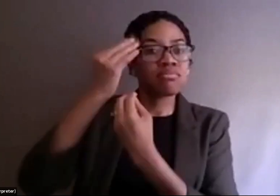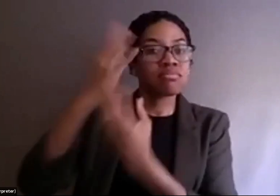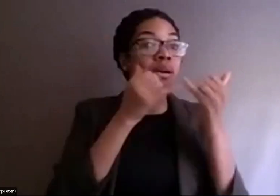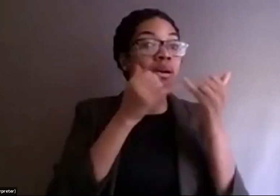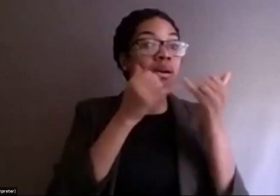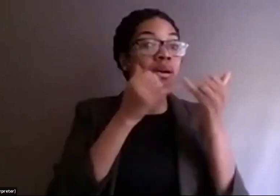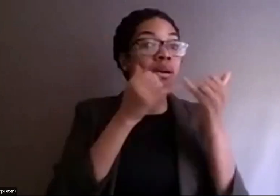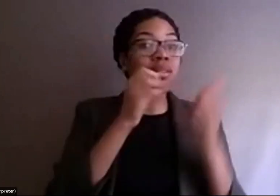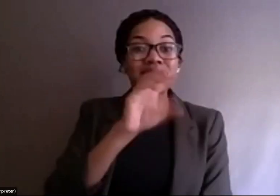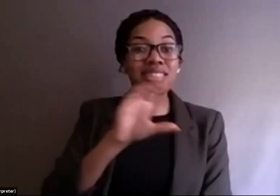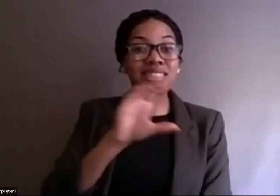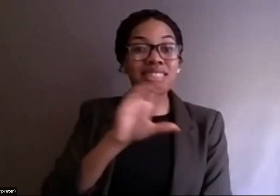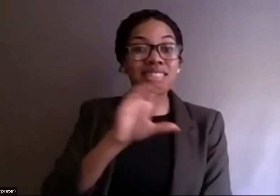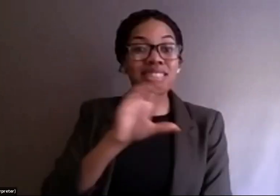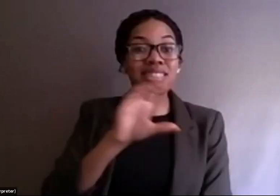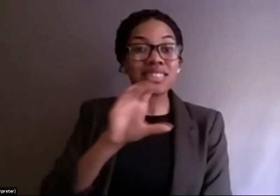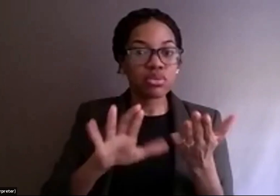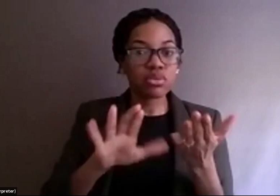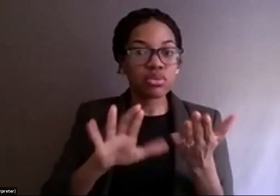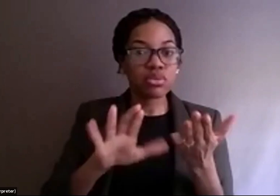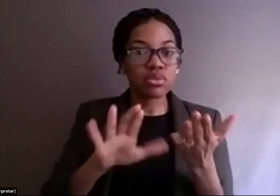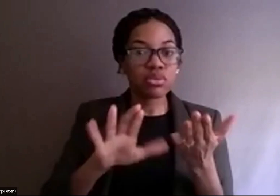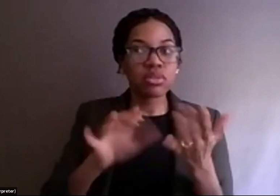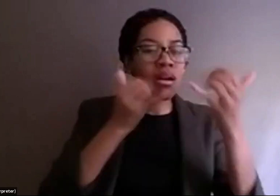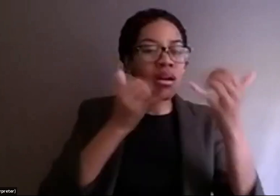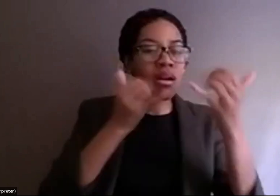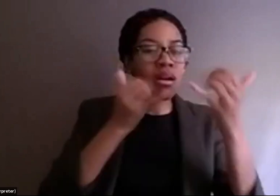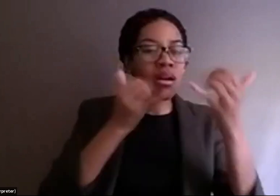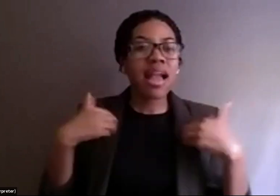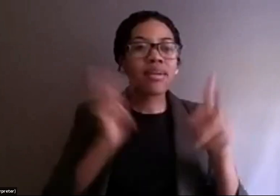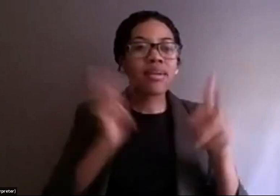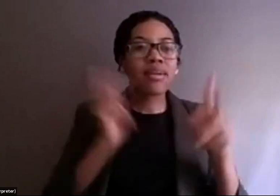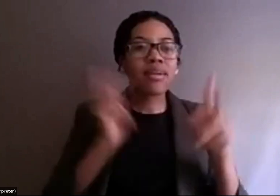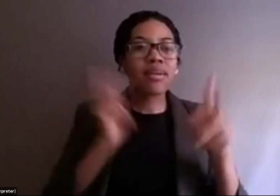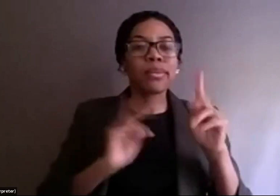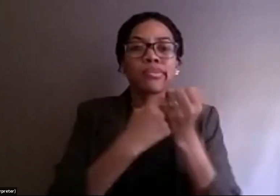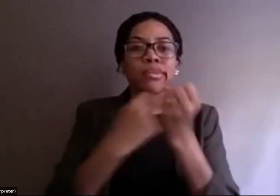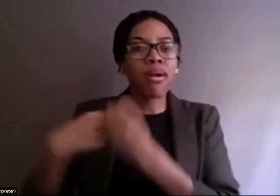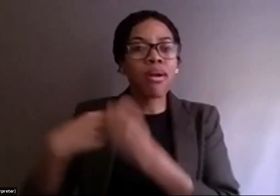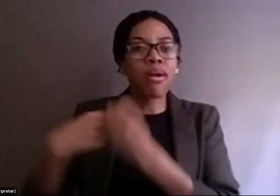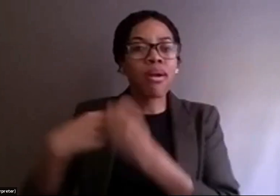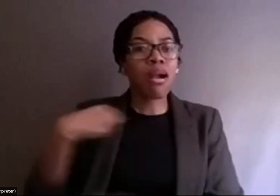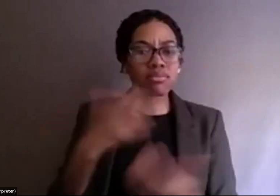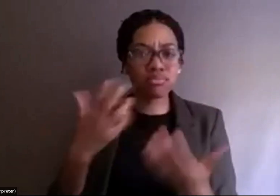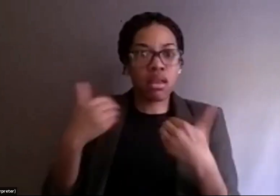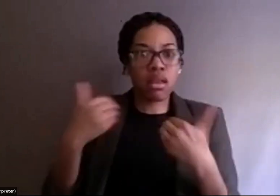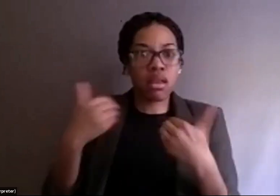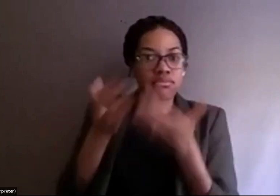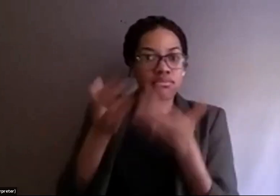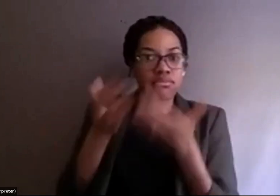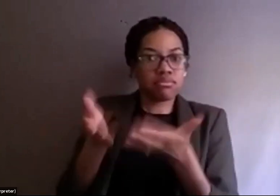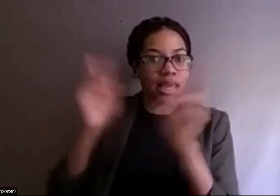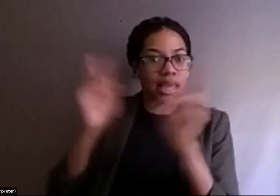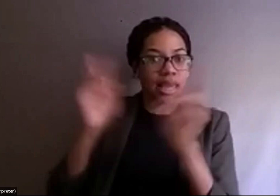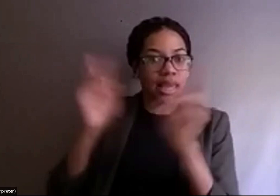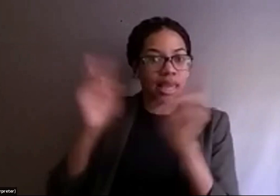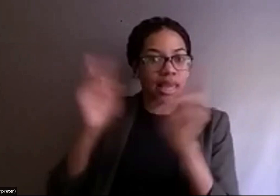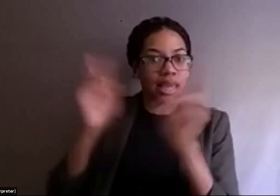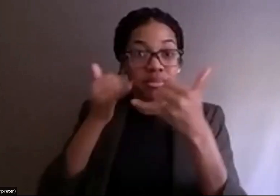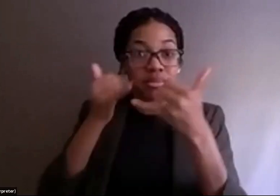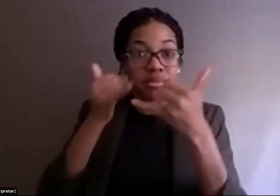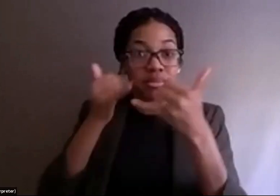because we had a network, already existing. And because of that, there's pressure being put on the local sheriff because